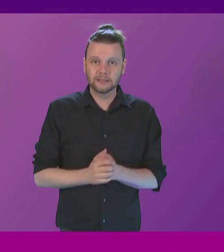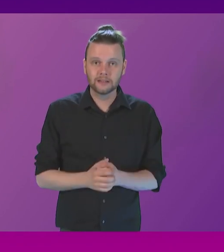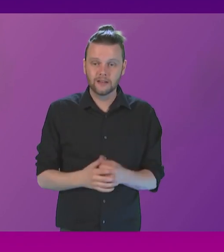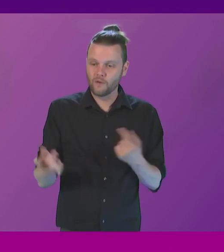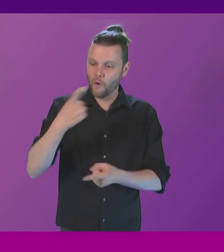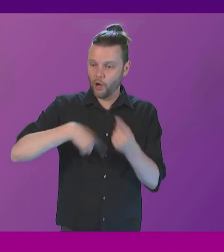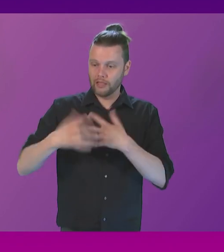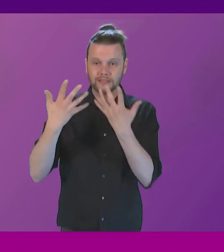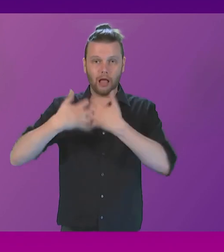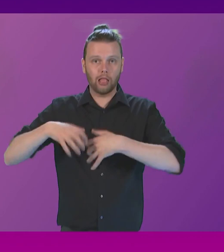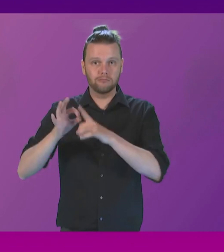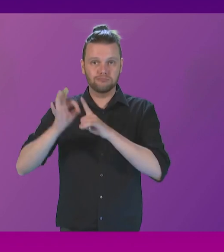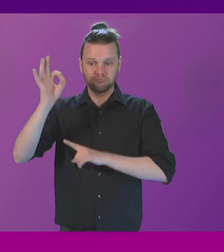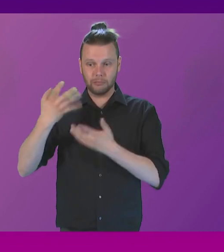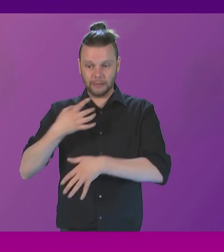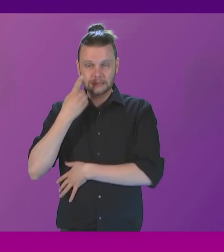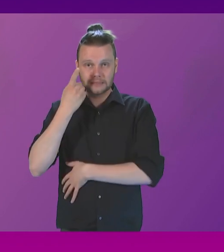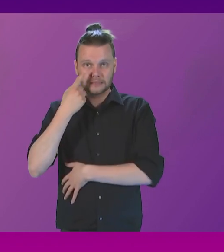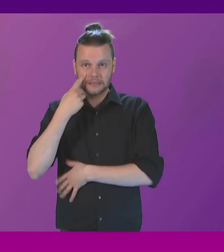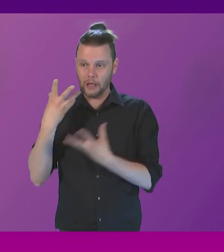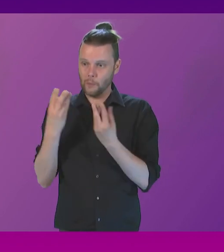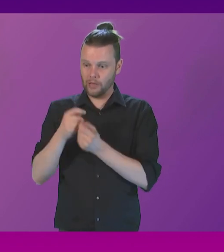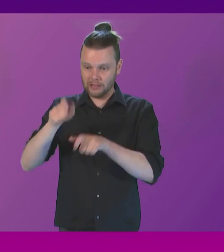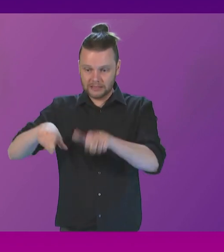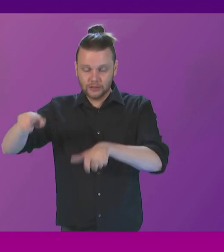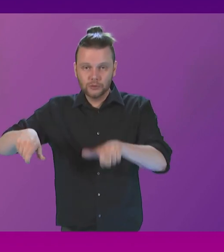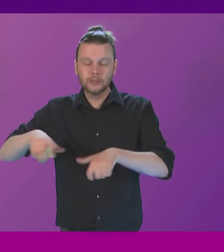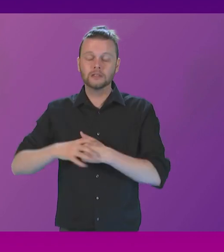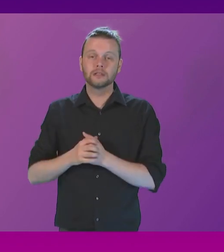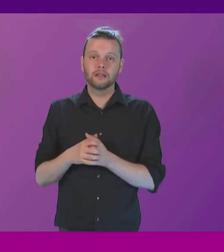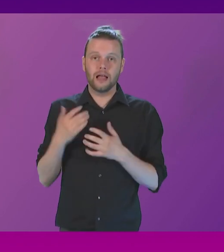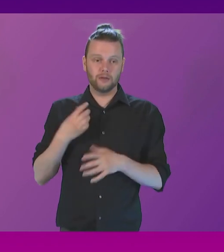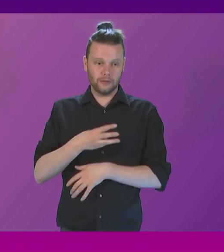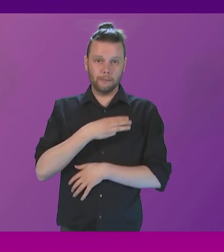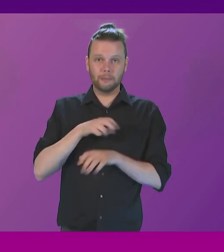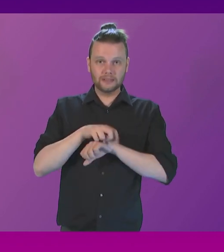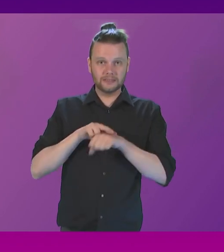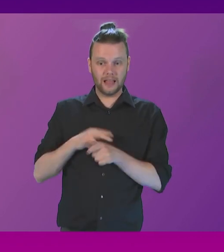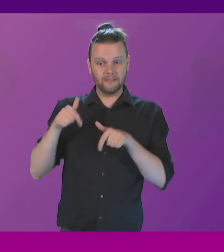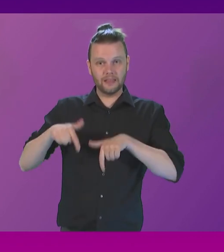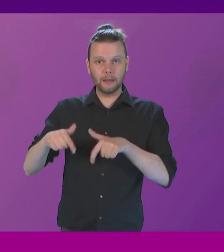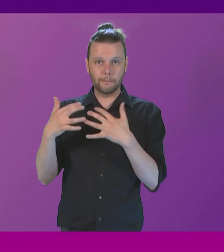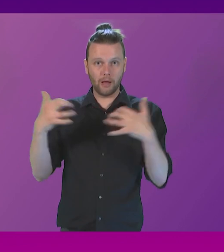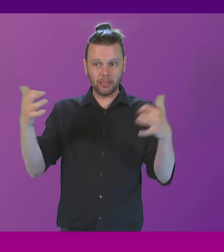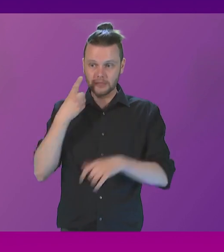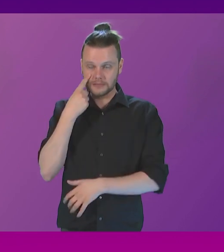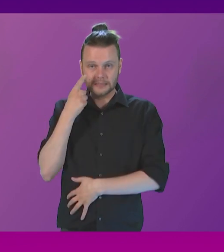the kind of technological improvements, as I've seen with constituents and also with a member of staff I had here in this parliament,